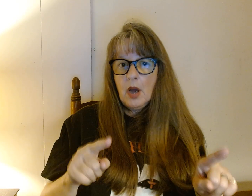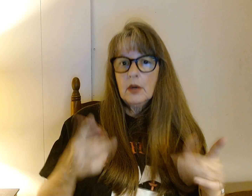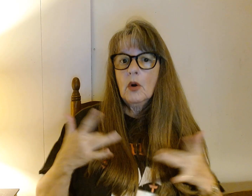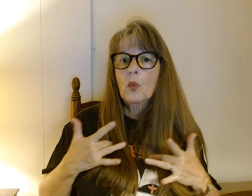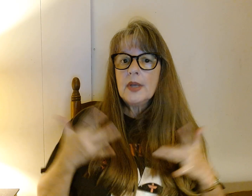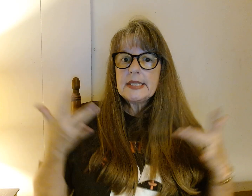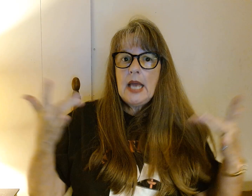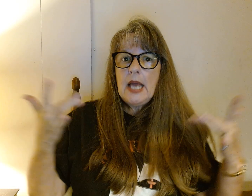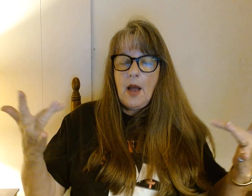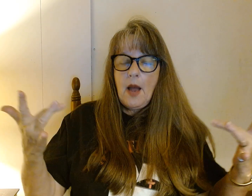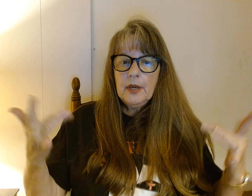or what's up,